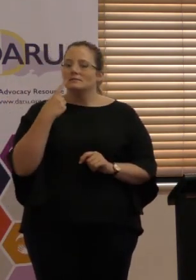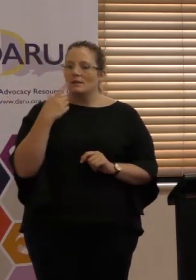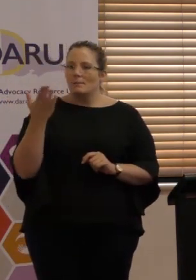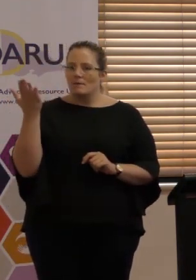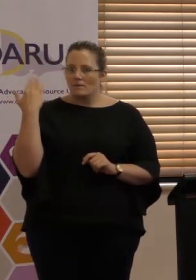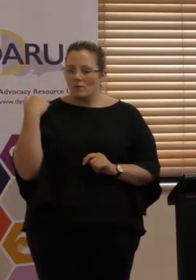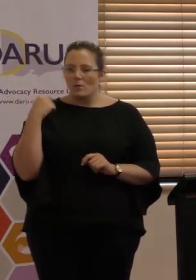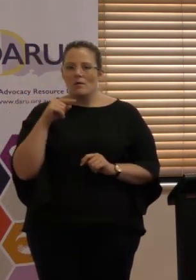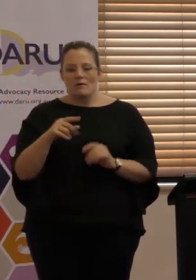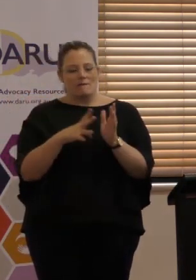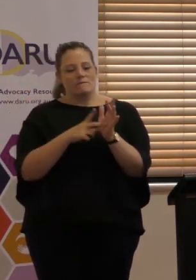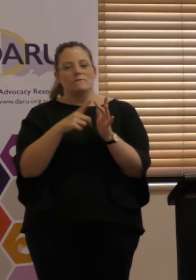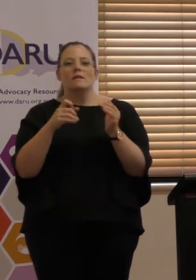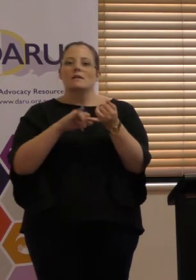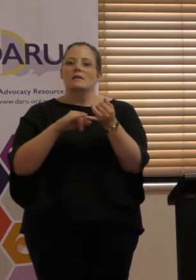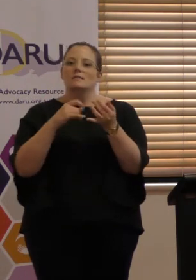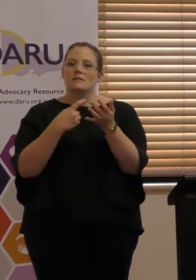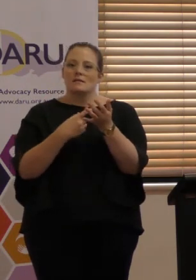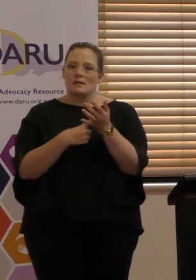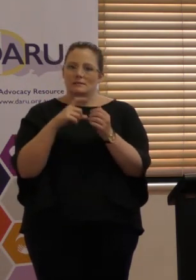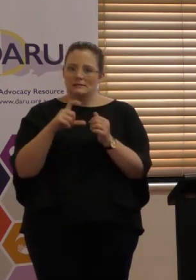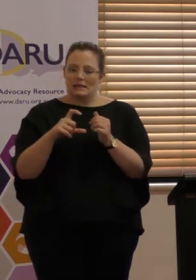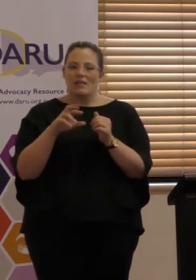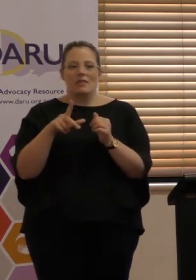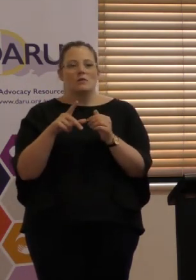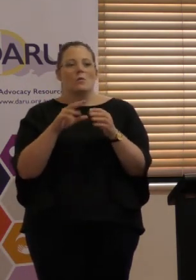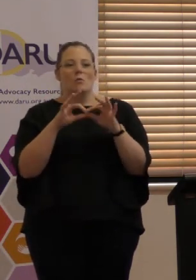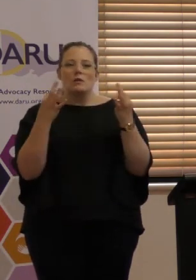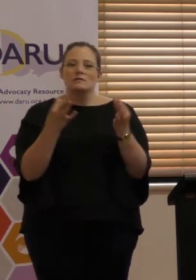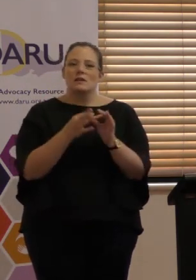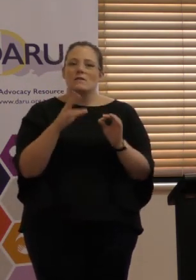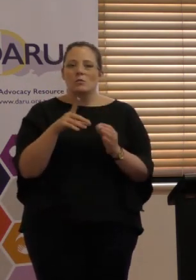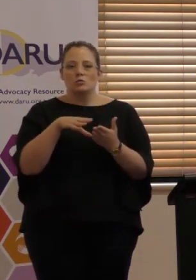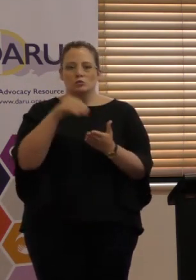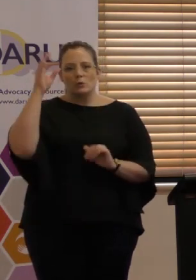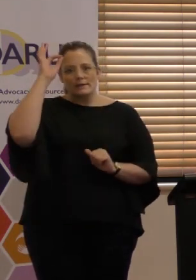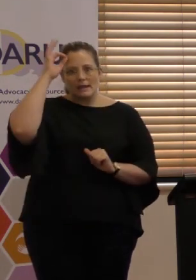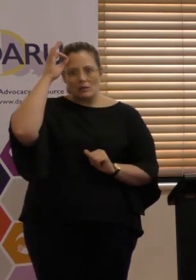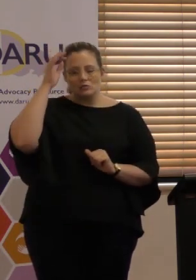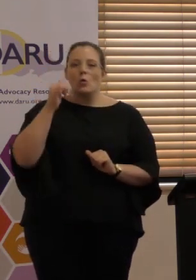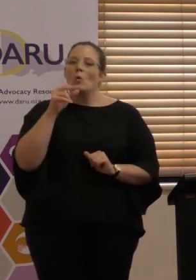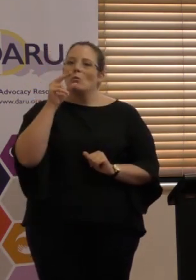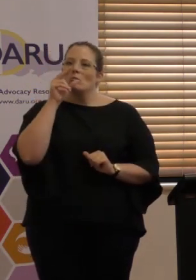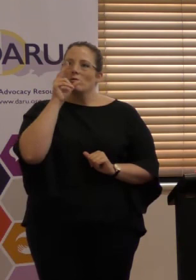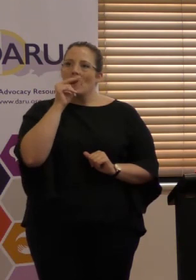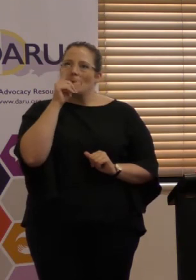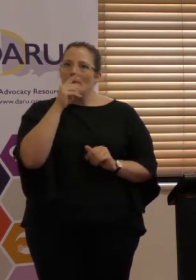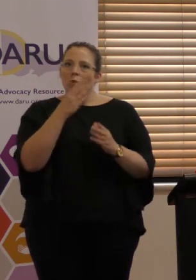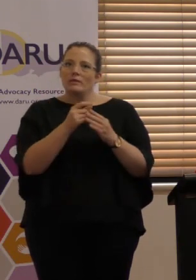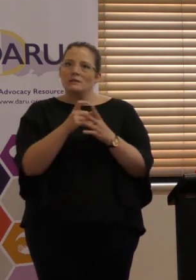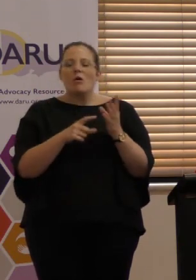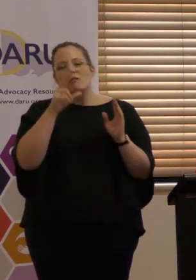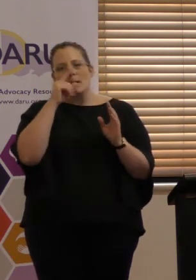are an organisation for student councils and for young people with disabilities and, well, young people generally,